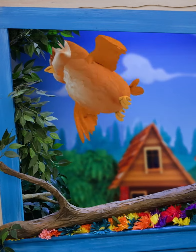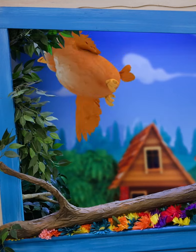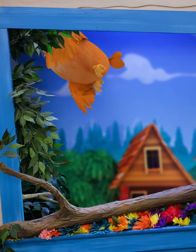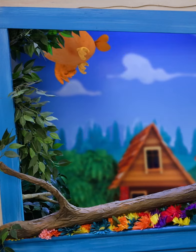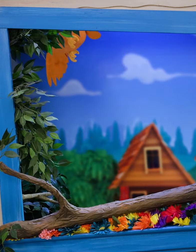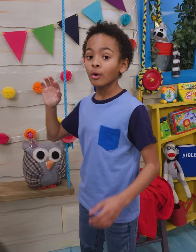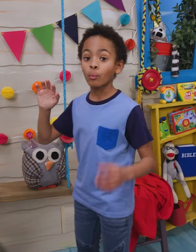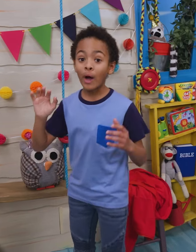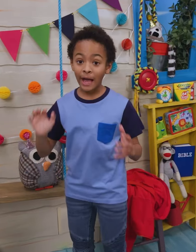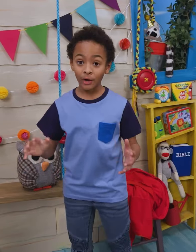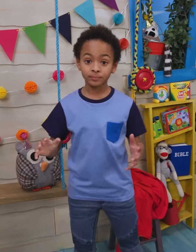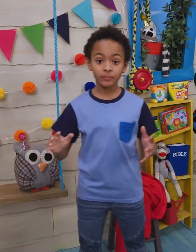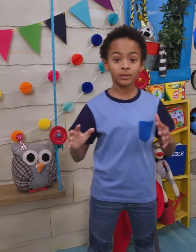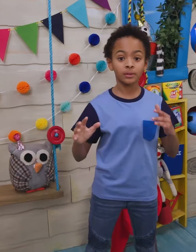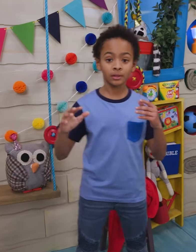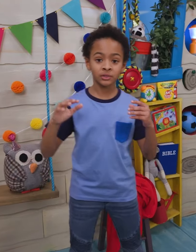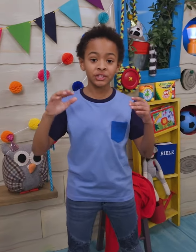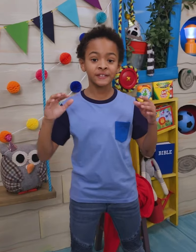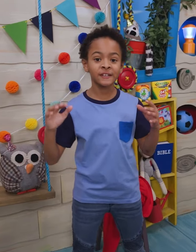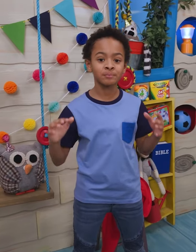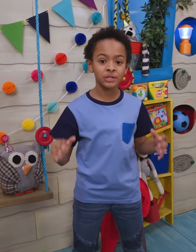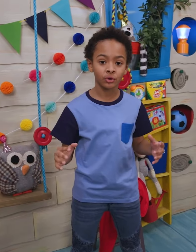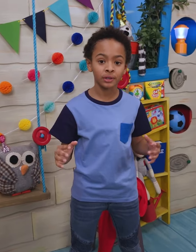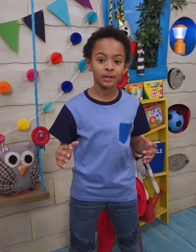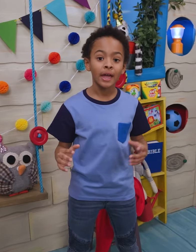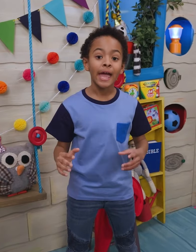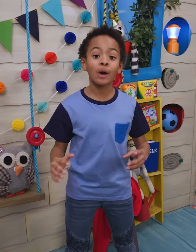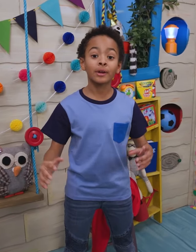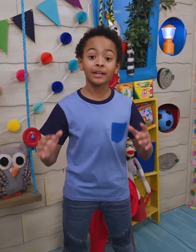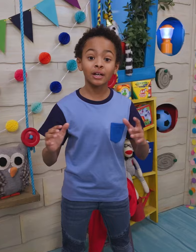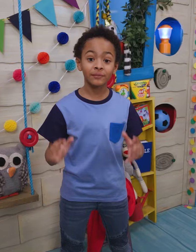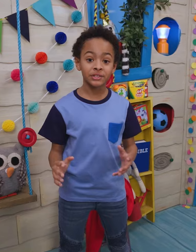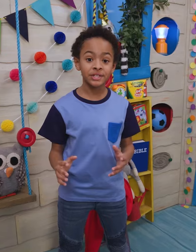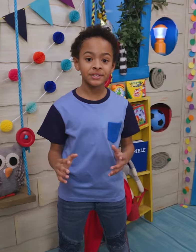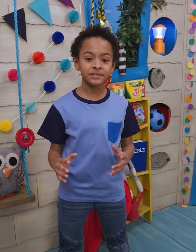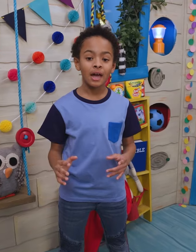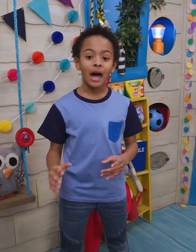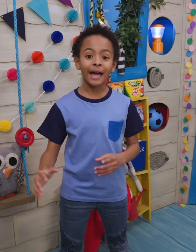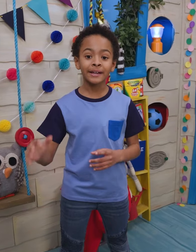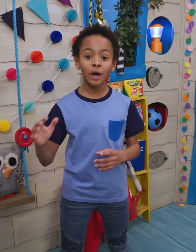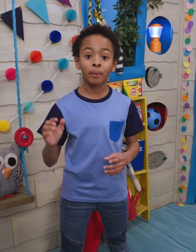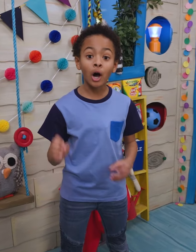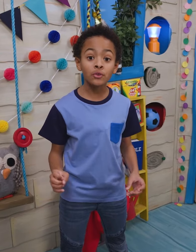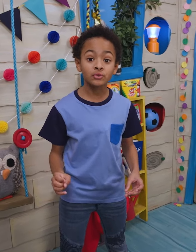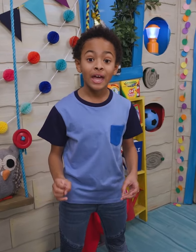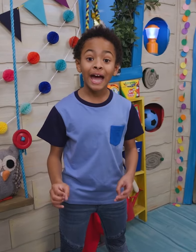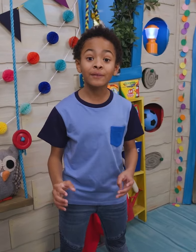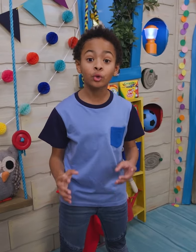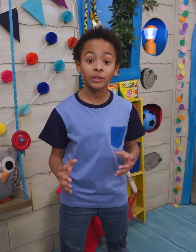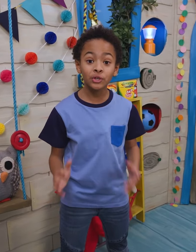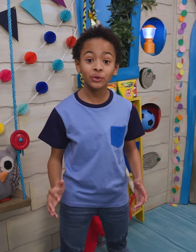you wow Jesus gives me joy and when I love like Jesus I can help others have joy